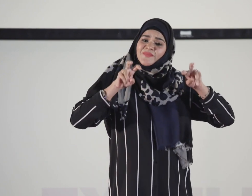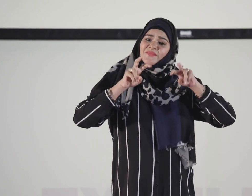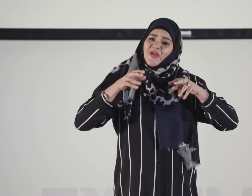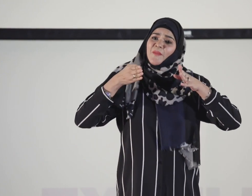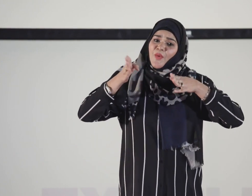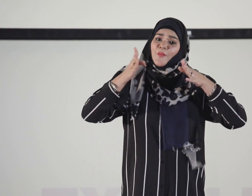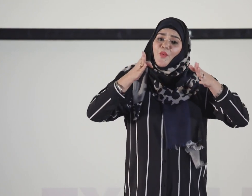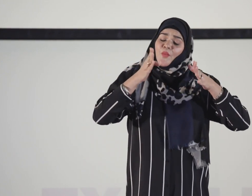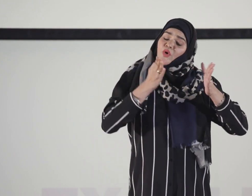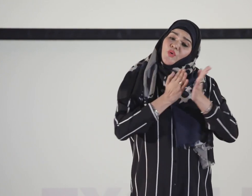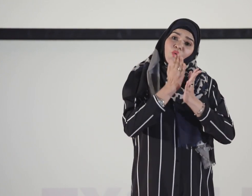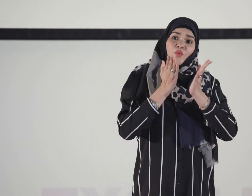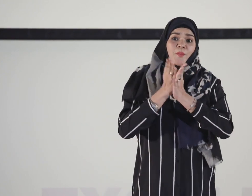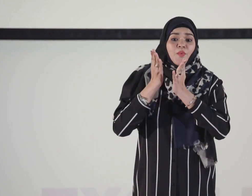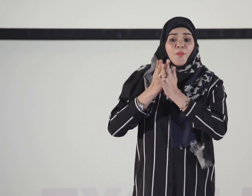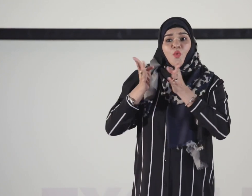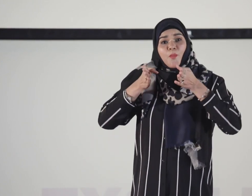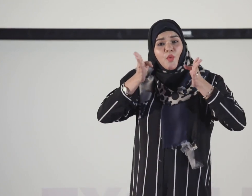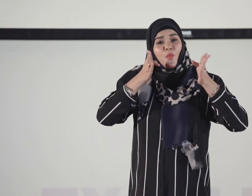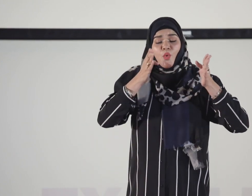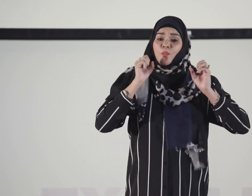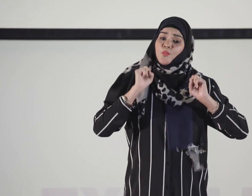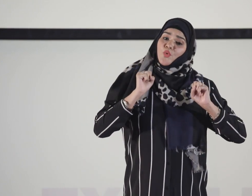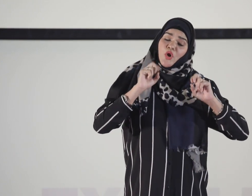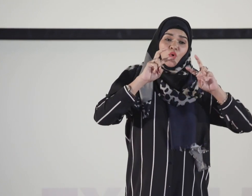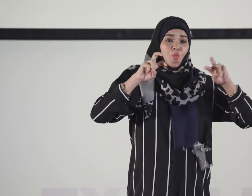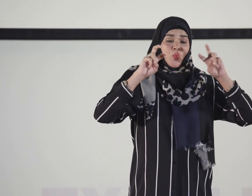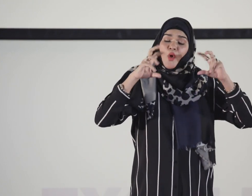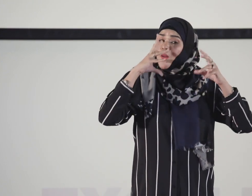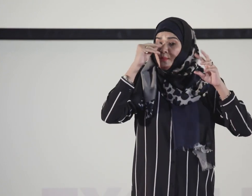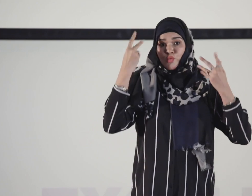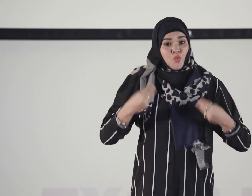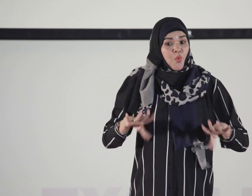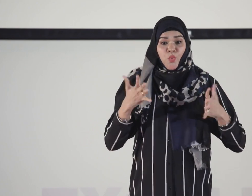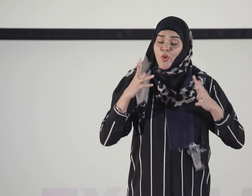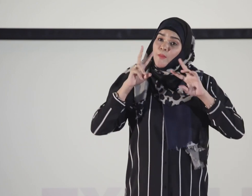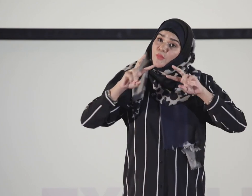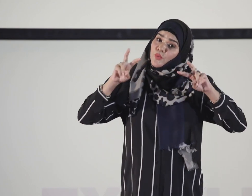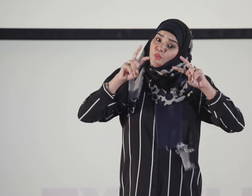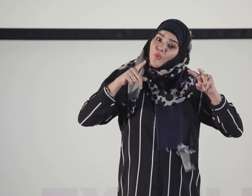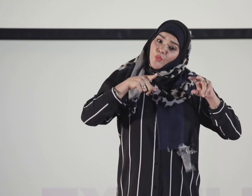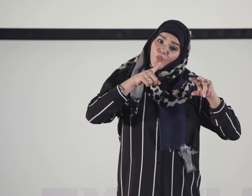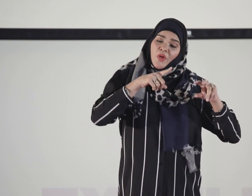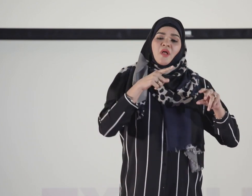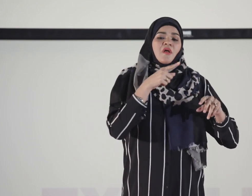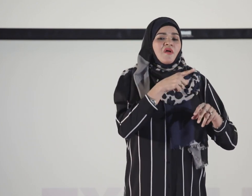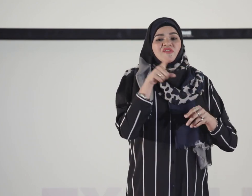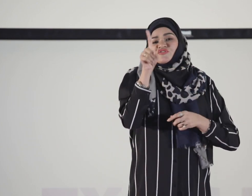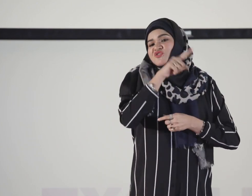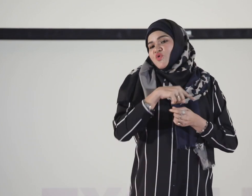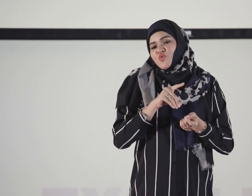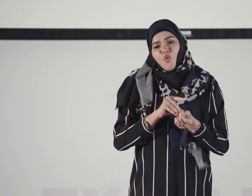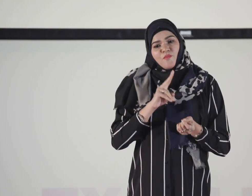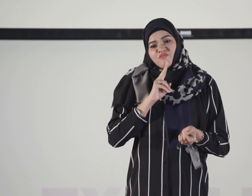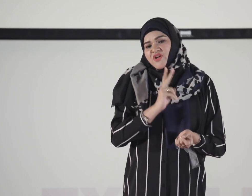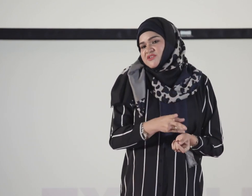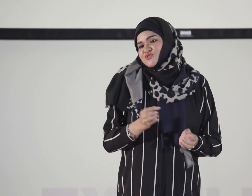suggested by my relatives, but all the hard work went into vain. None of them was able to fix